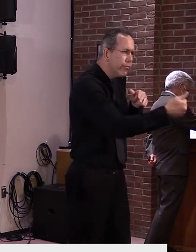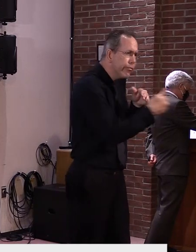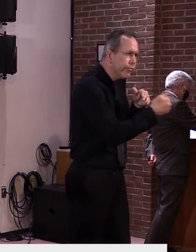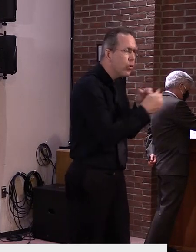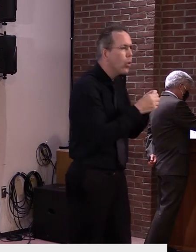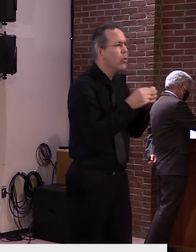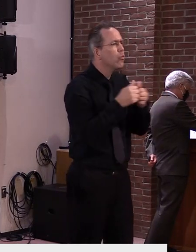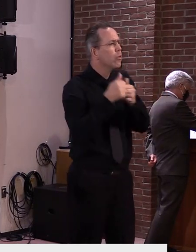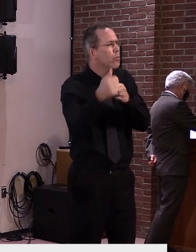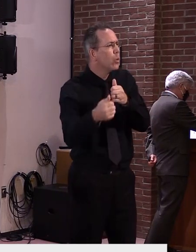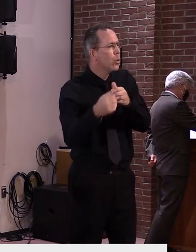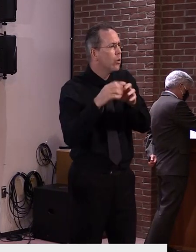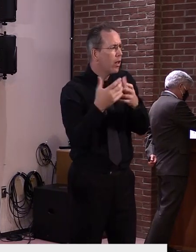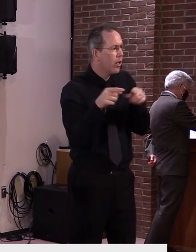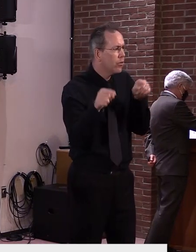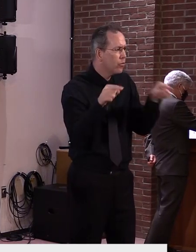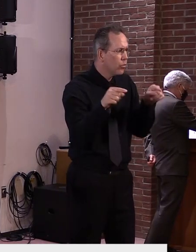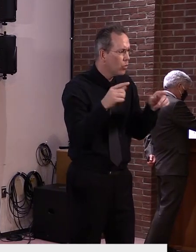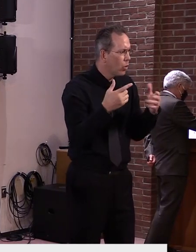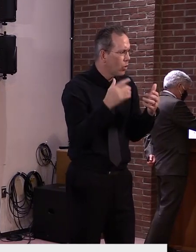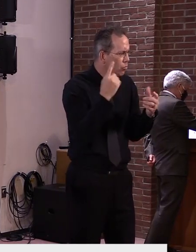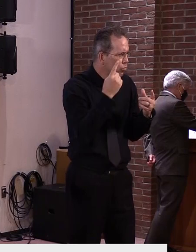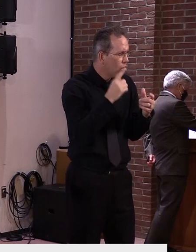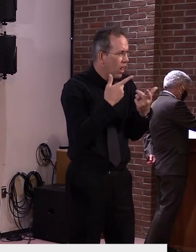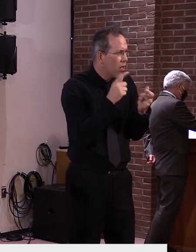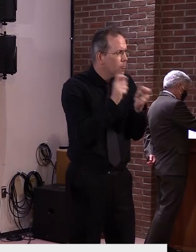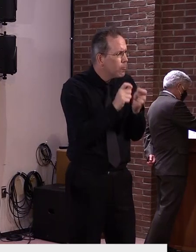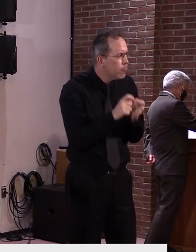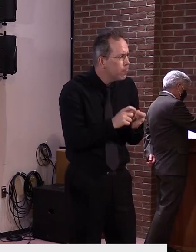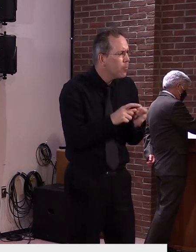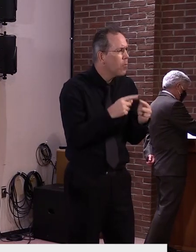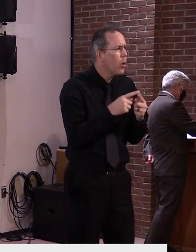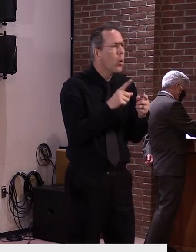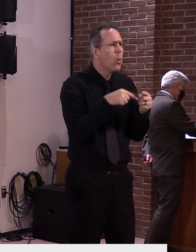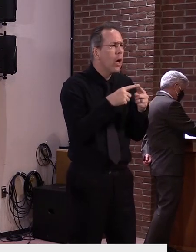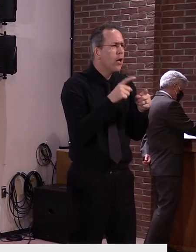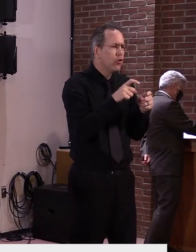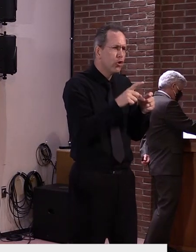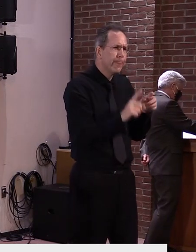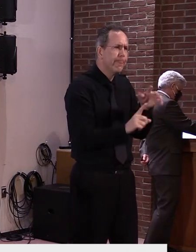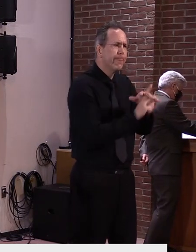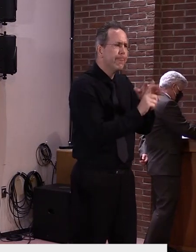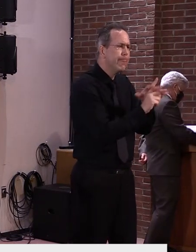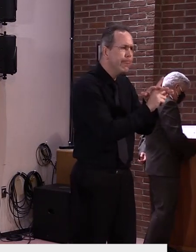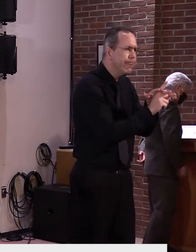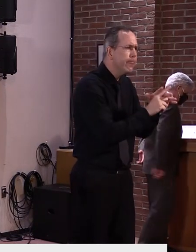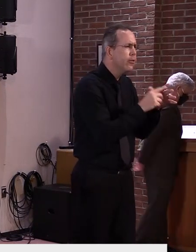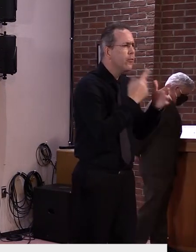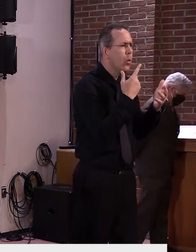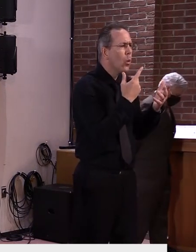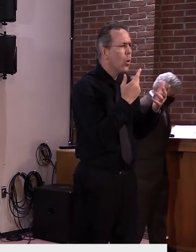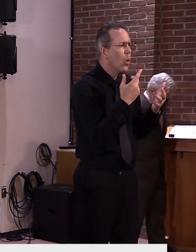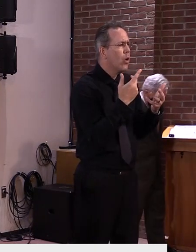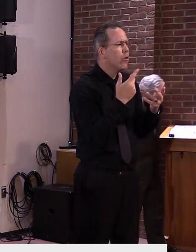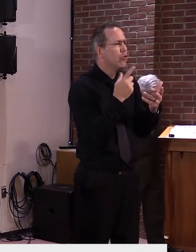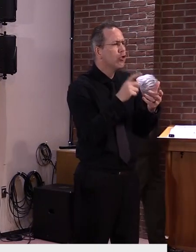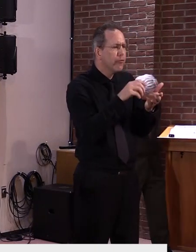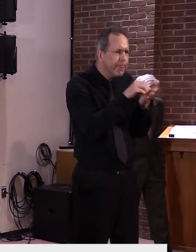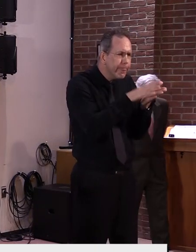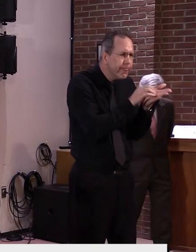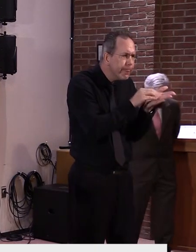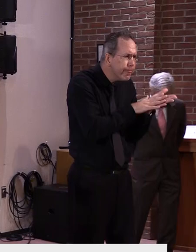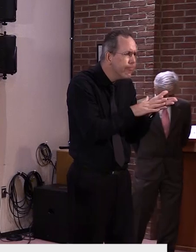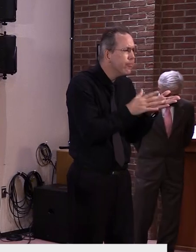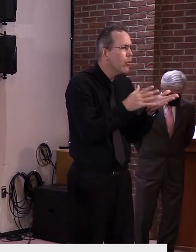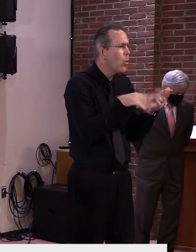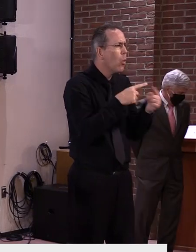or details when this learning mode should be implemented or discontinued, and especially how